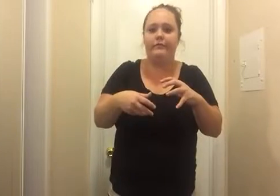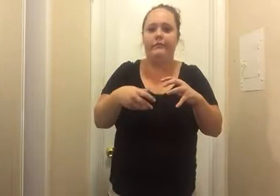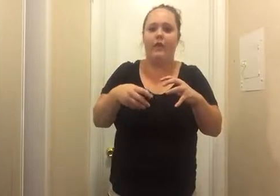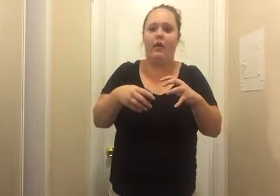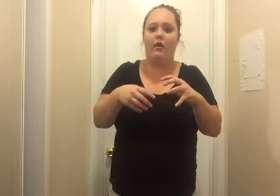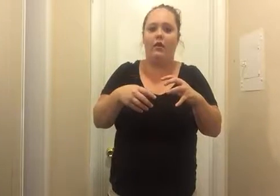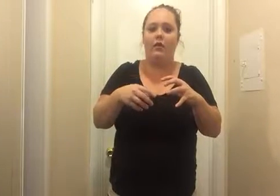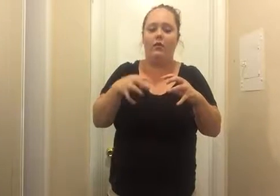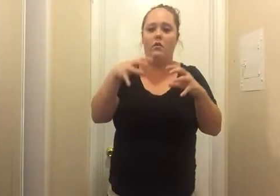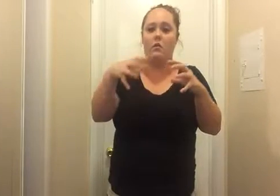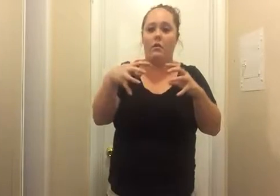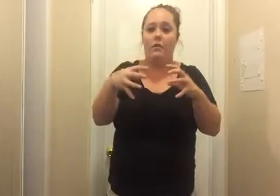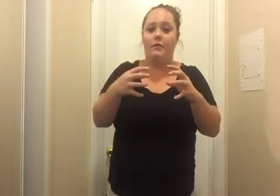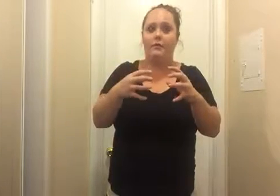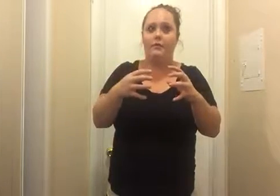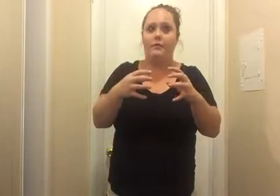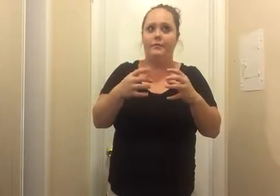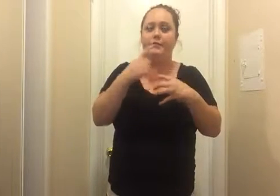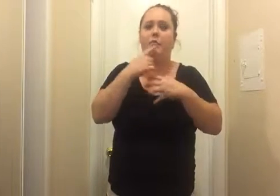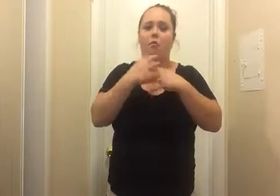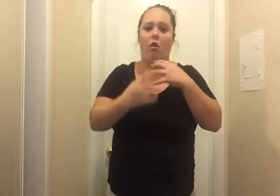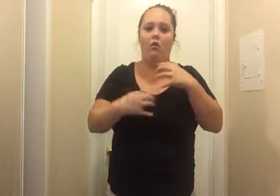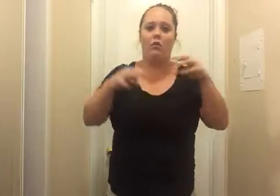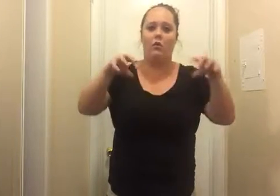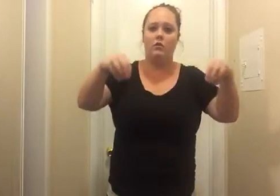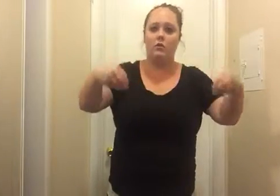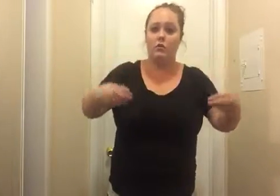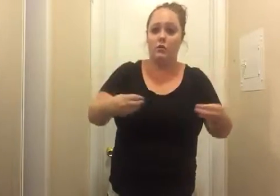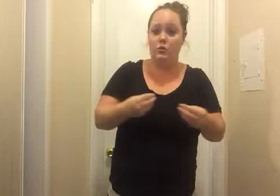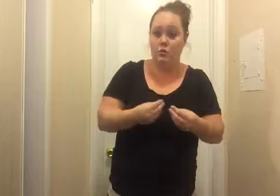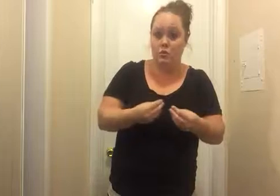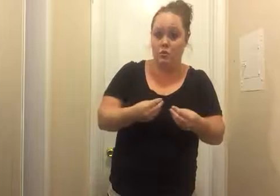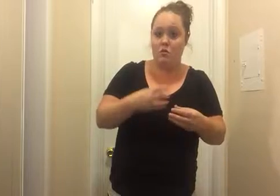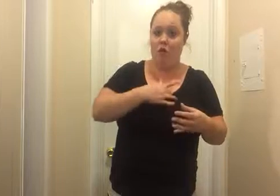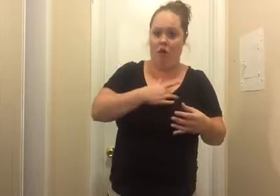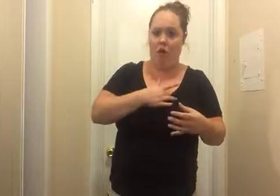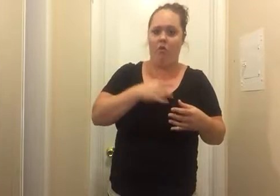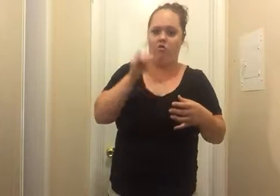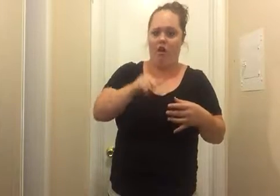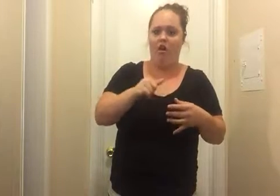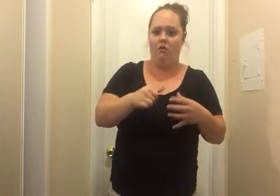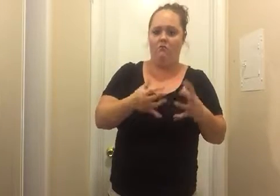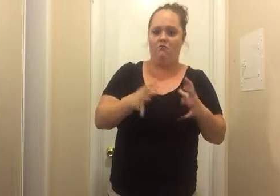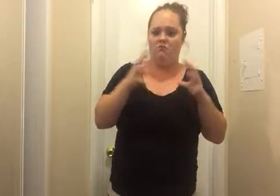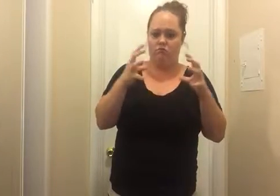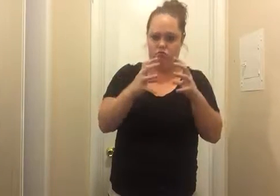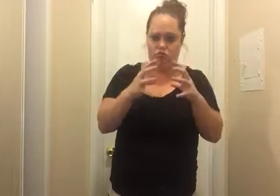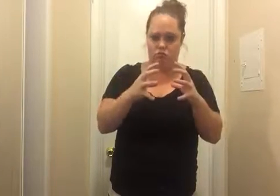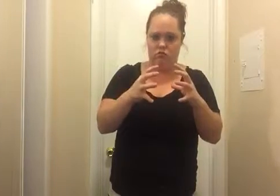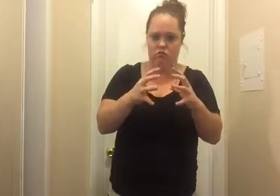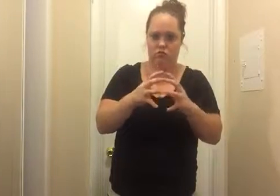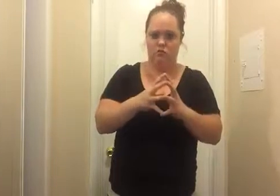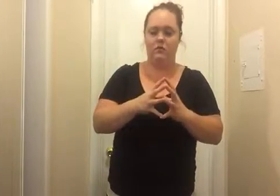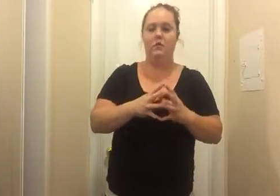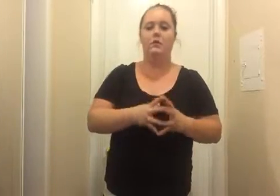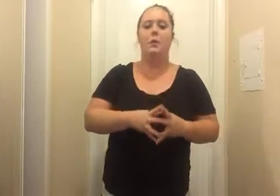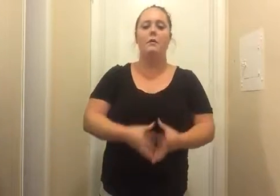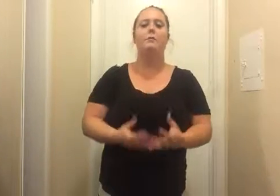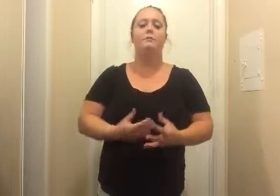thing when people talk about kind of clogged arteries, the official thing they're referring to is atherosclerosis. Fancy word,